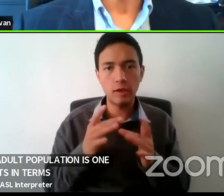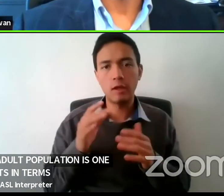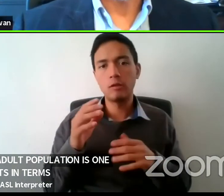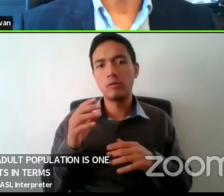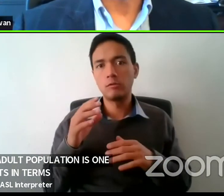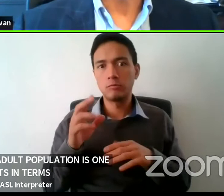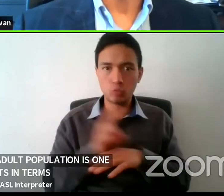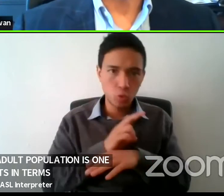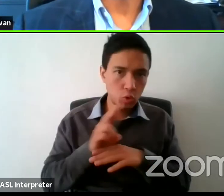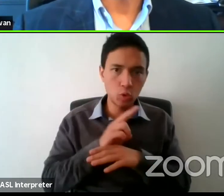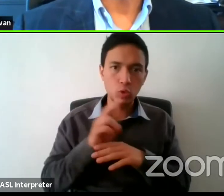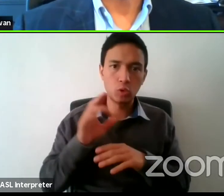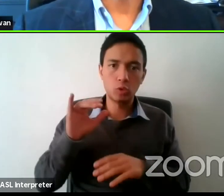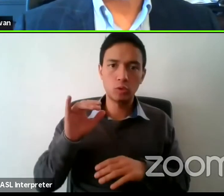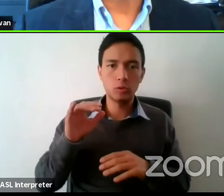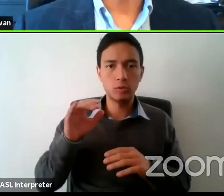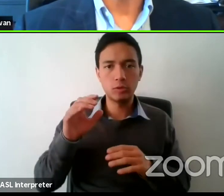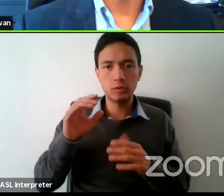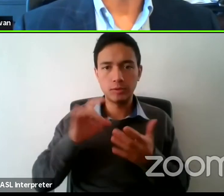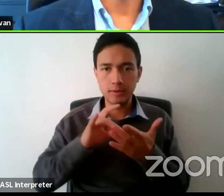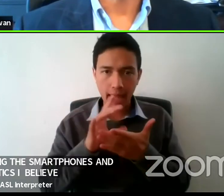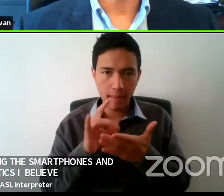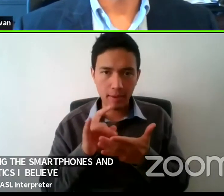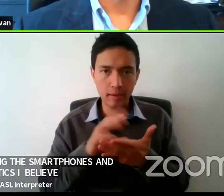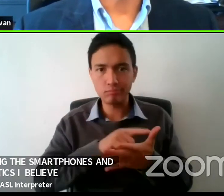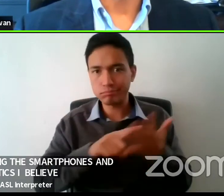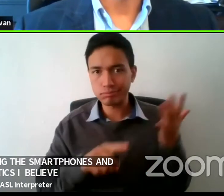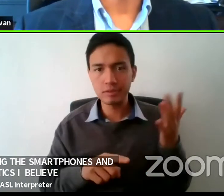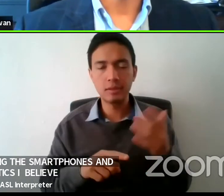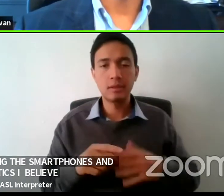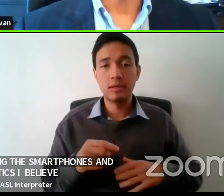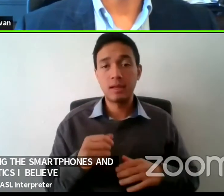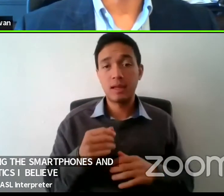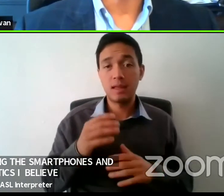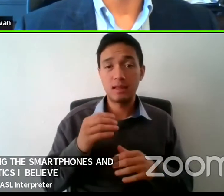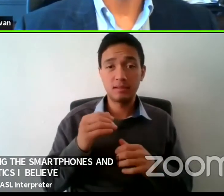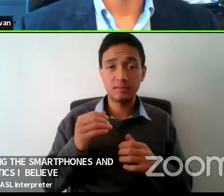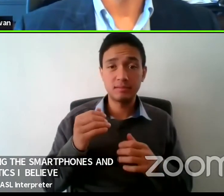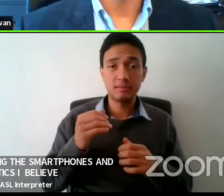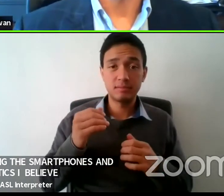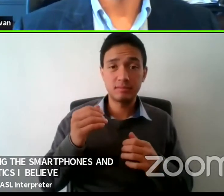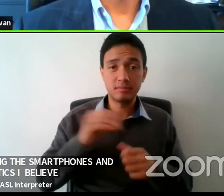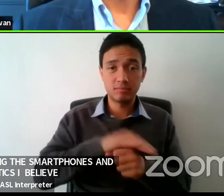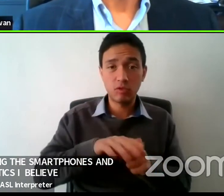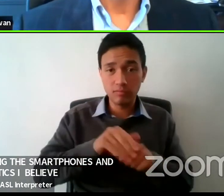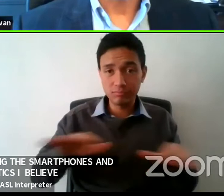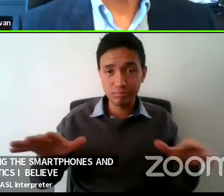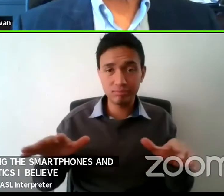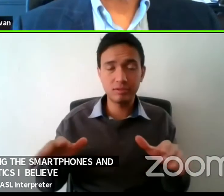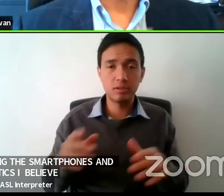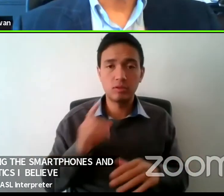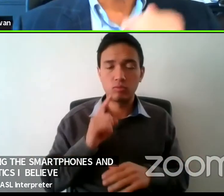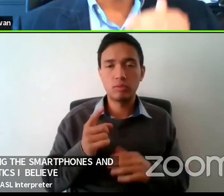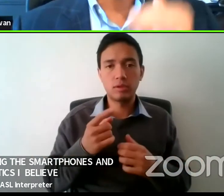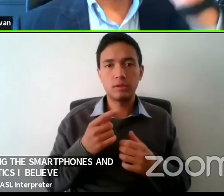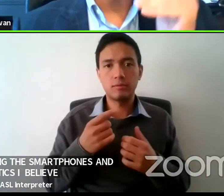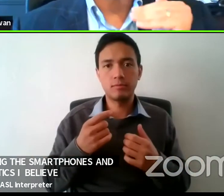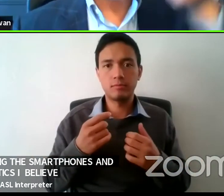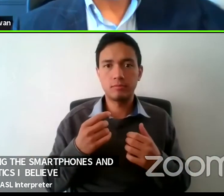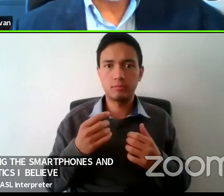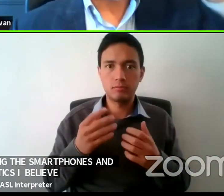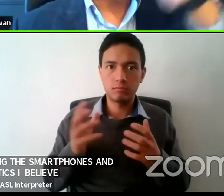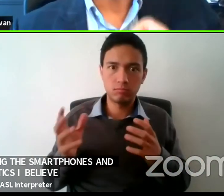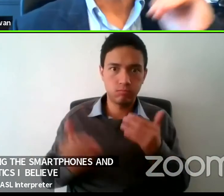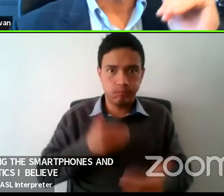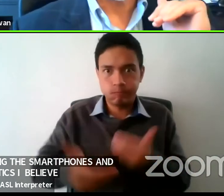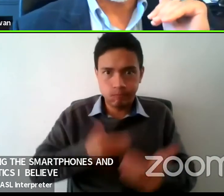I firmly believe that the pandemic has accelerated this. We're probably going to see that next year and moving on. Not only accelerated this as